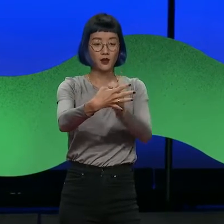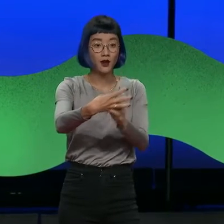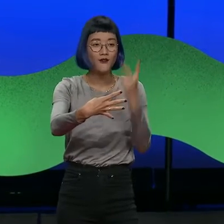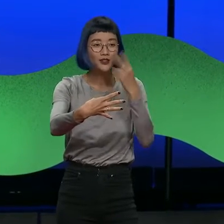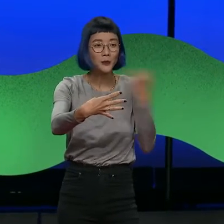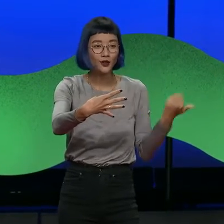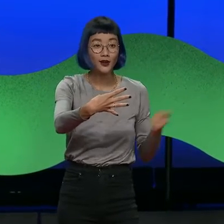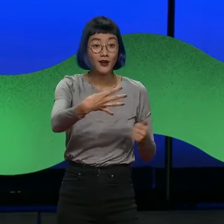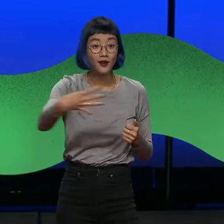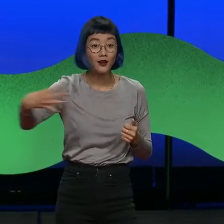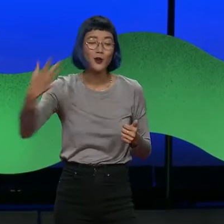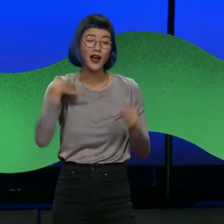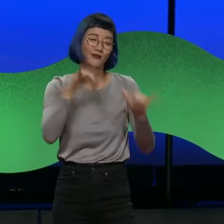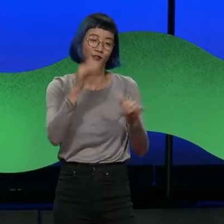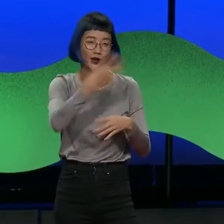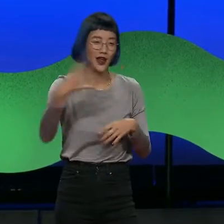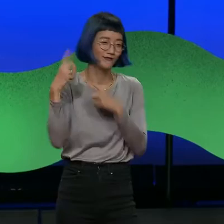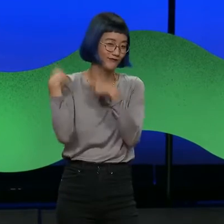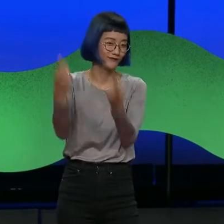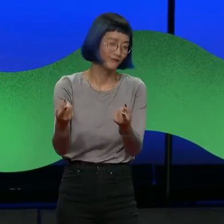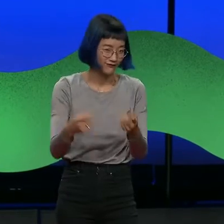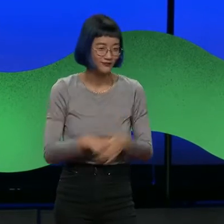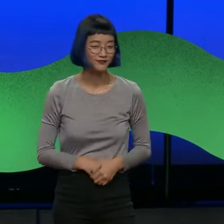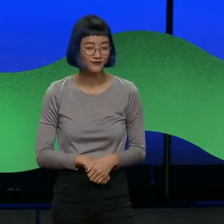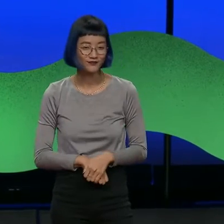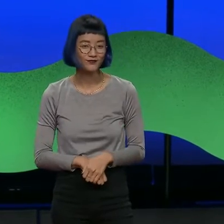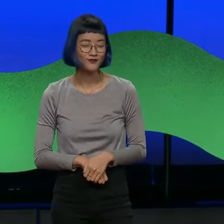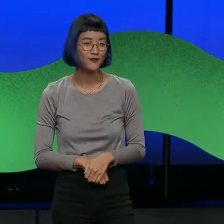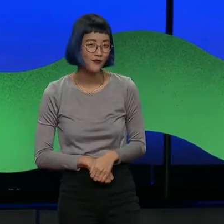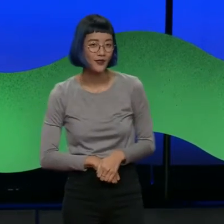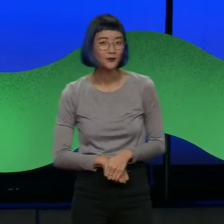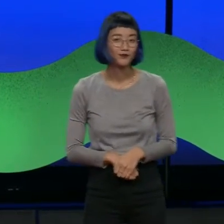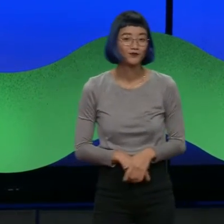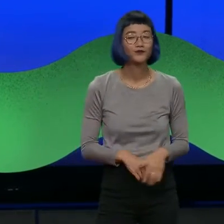thumb sticking up like that doesn't feel natural. That's why you'll notice in my drawings I stick to 4 lines on paper.